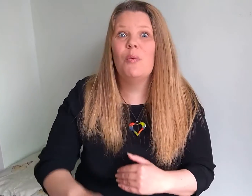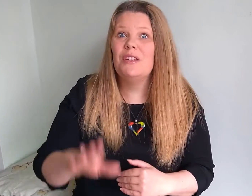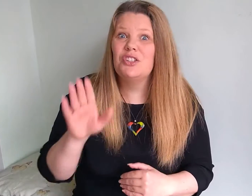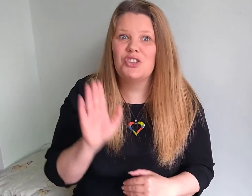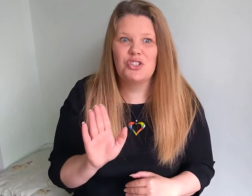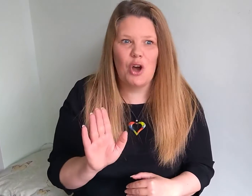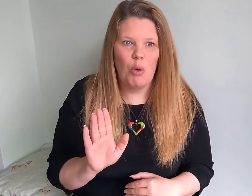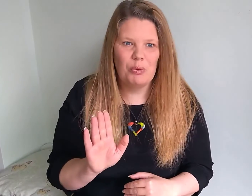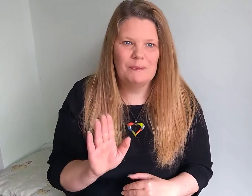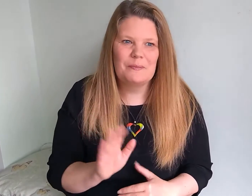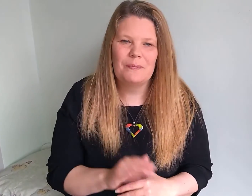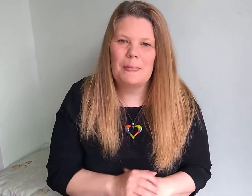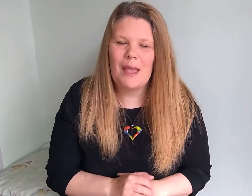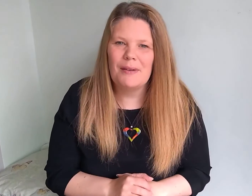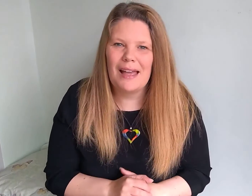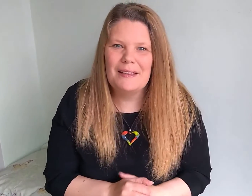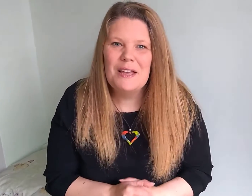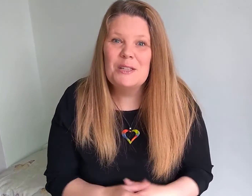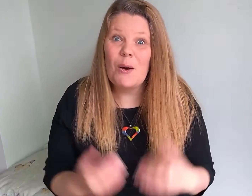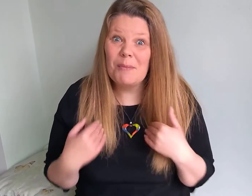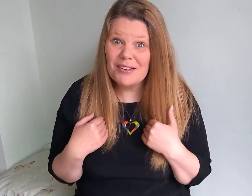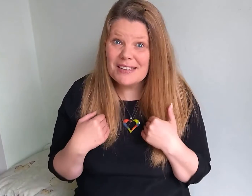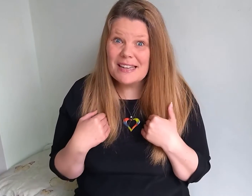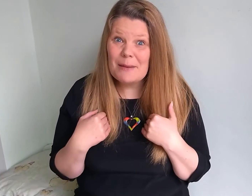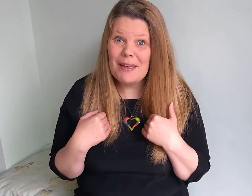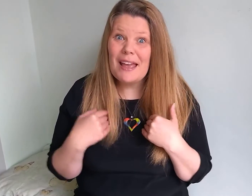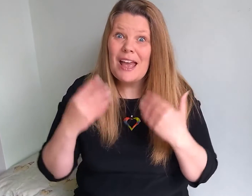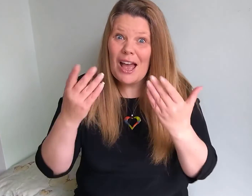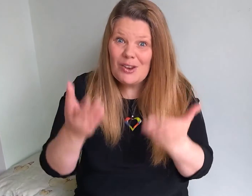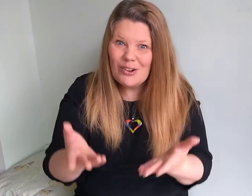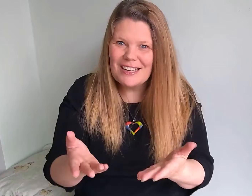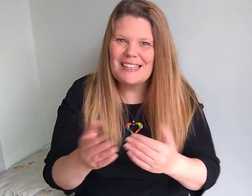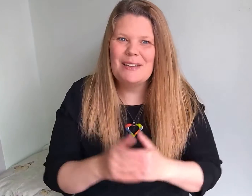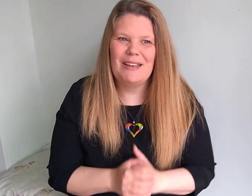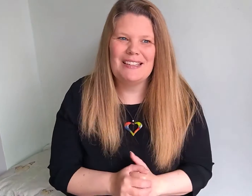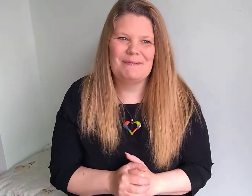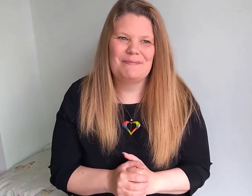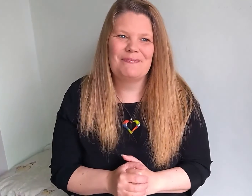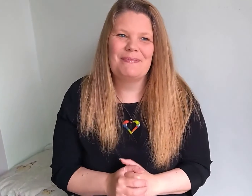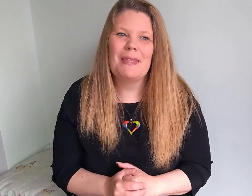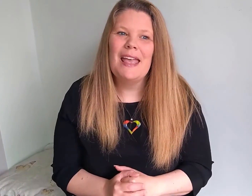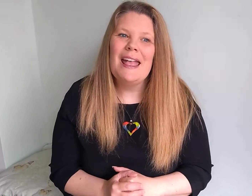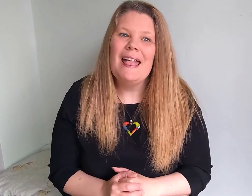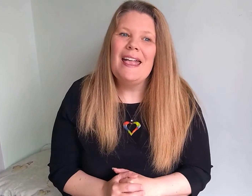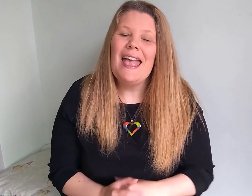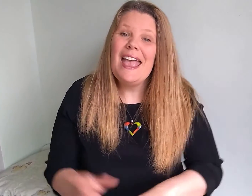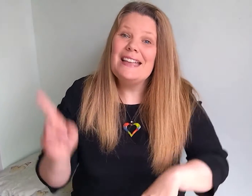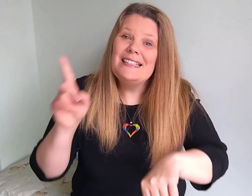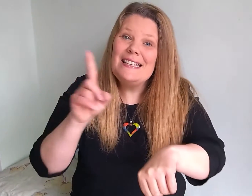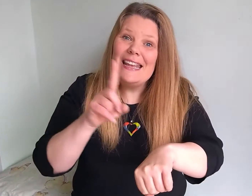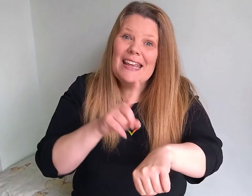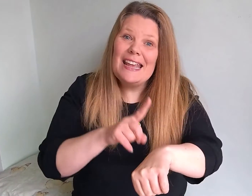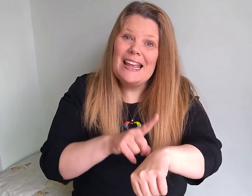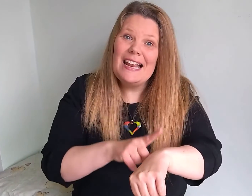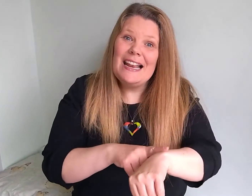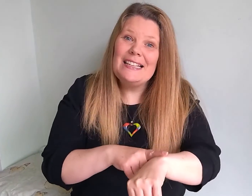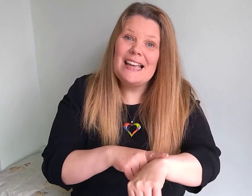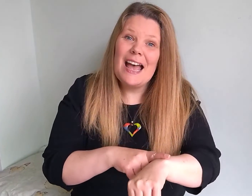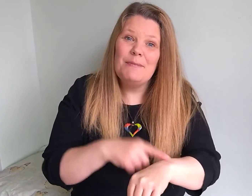going to stop. Okay, so I'm going to sing a bit and you're going to sing a bit. It's nearly time